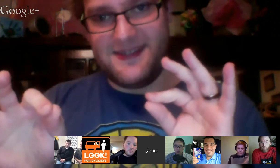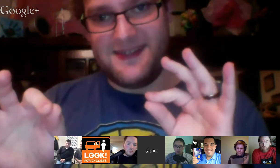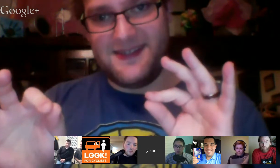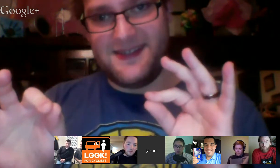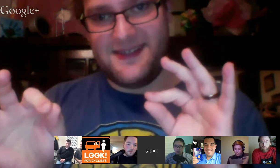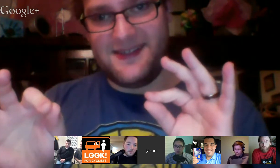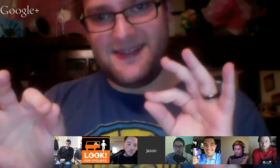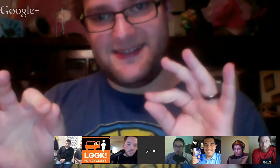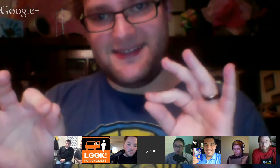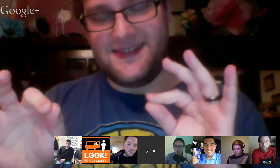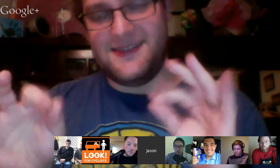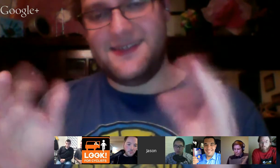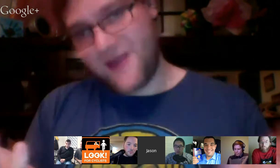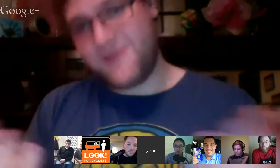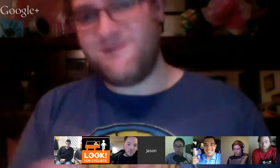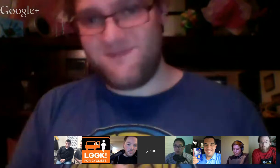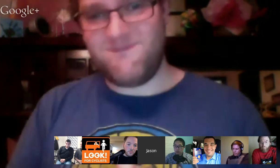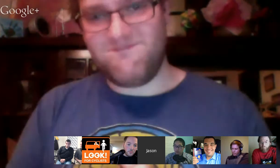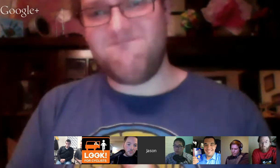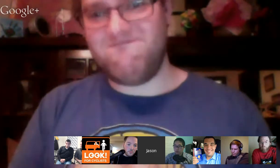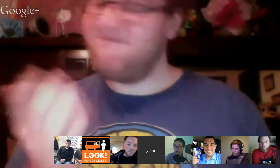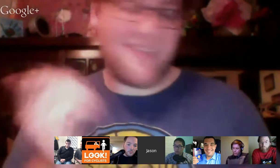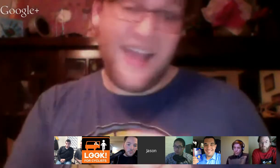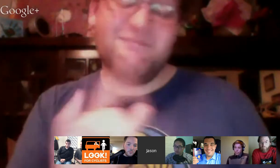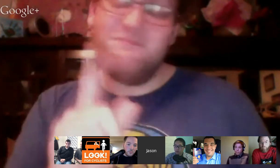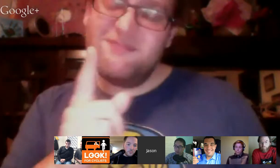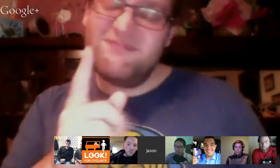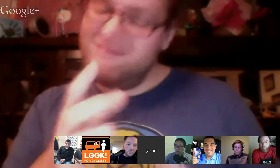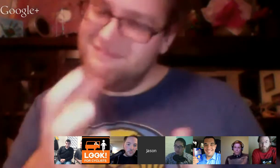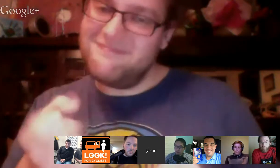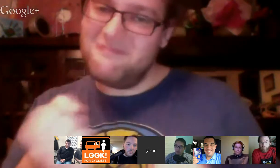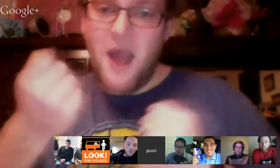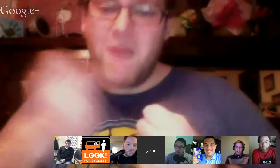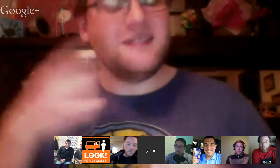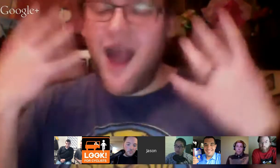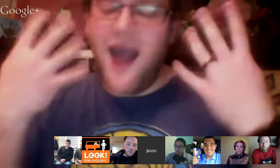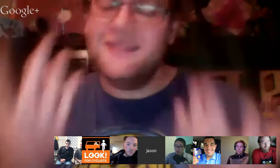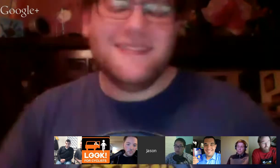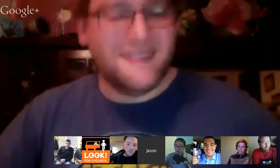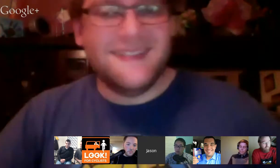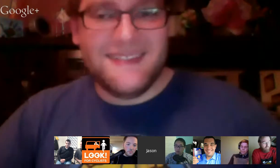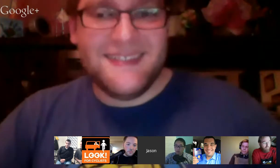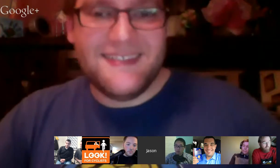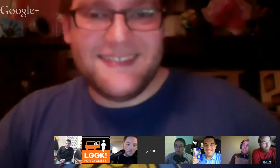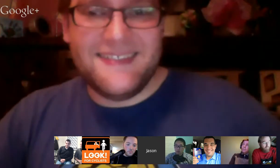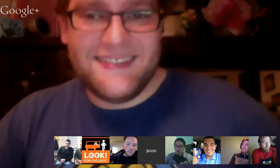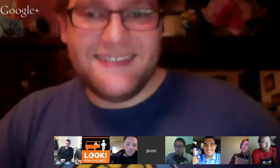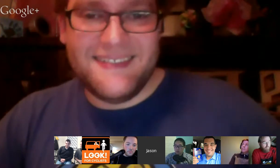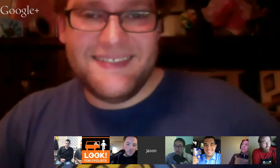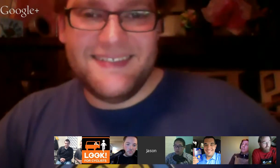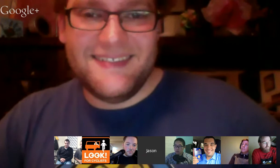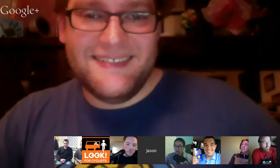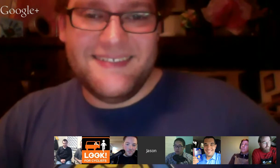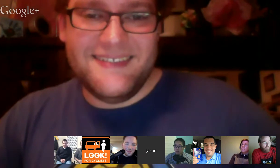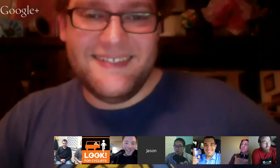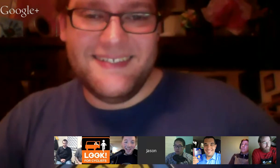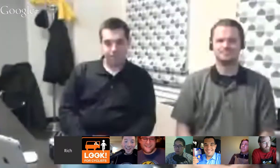videos would be captioned. So, that's really just some of the things that make me